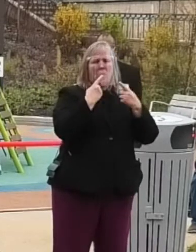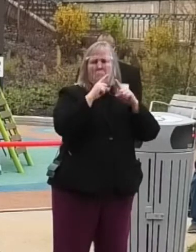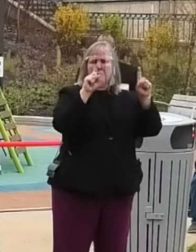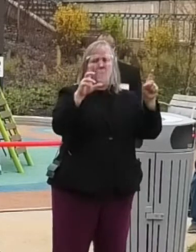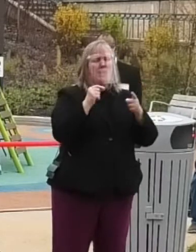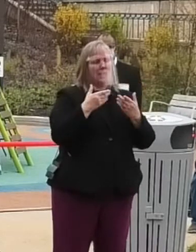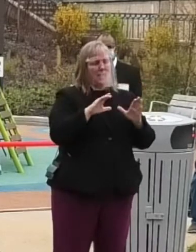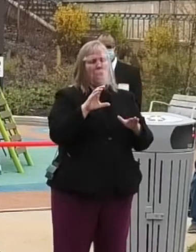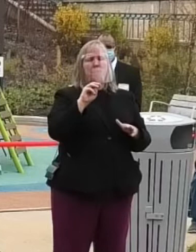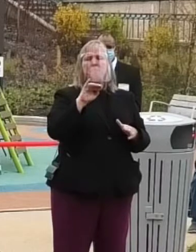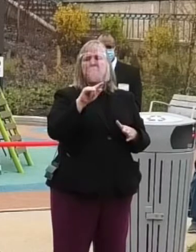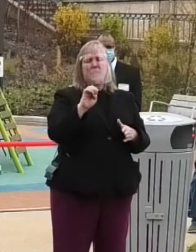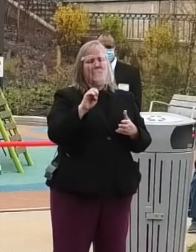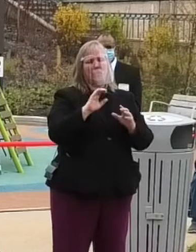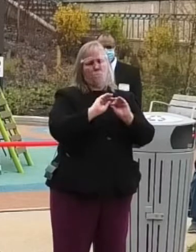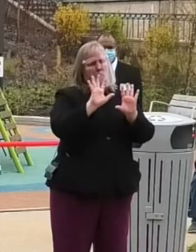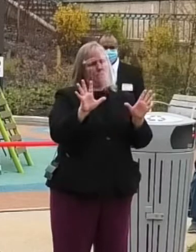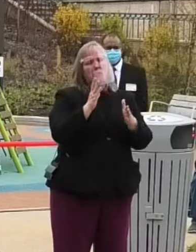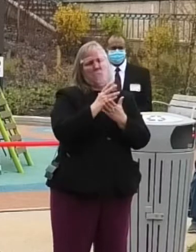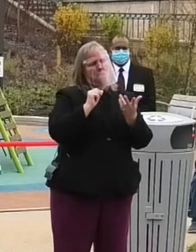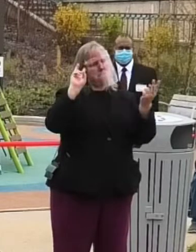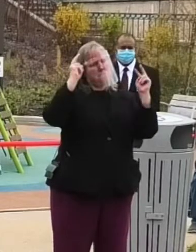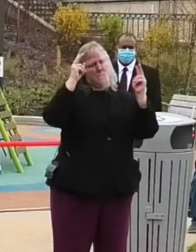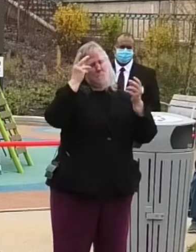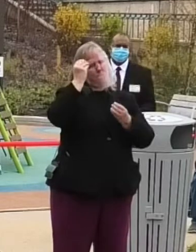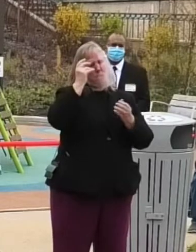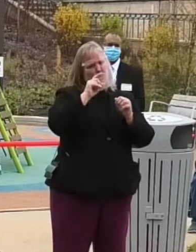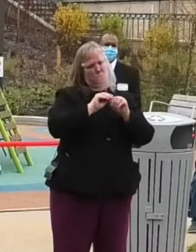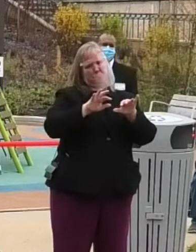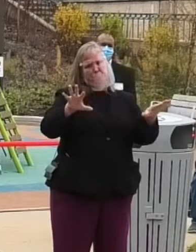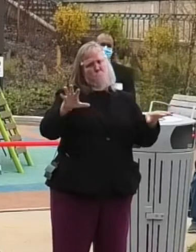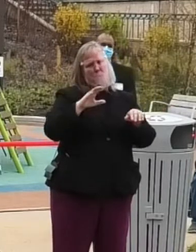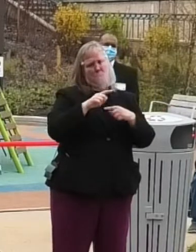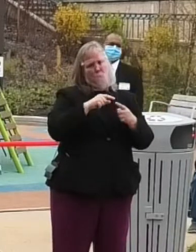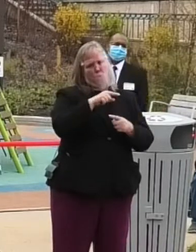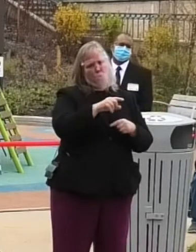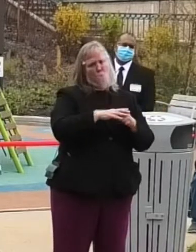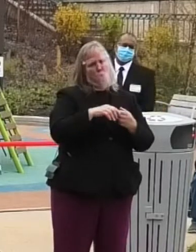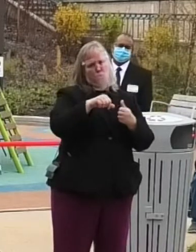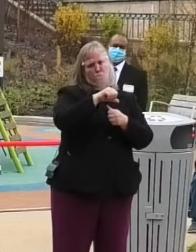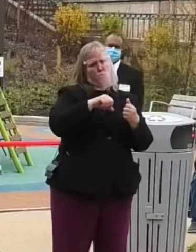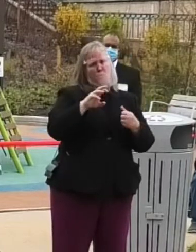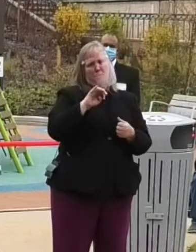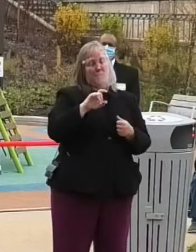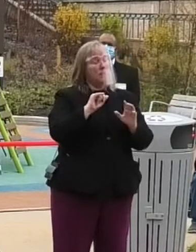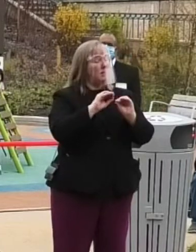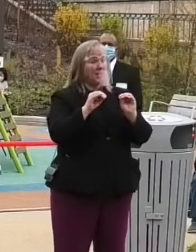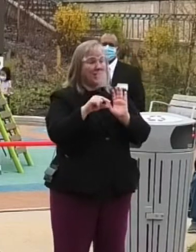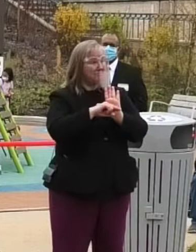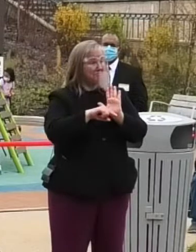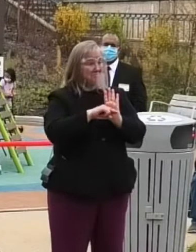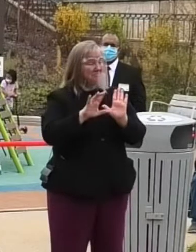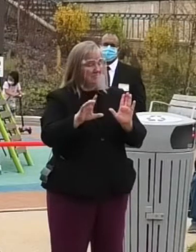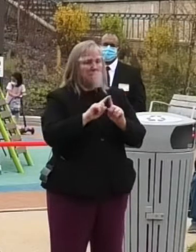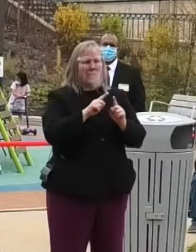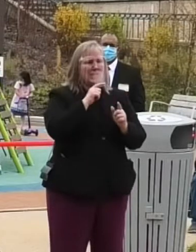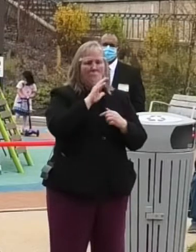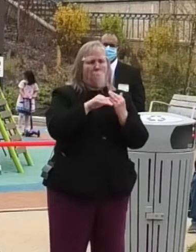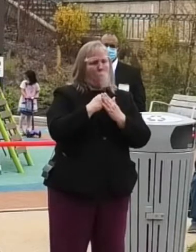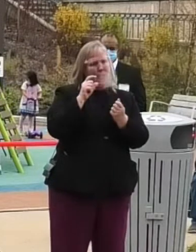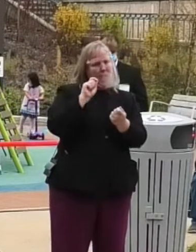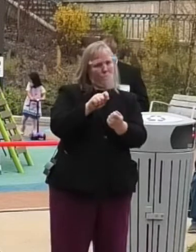Millie to clear up some of the misinformation that has been spread about her on social media. None of it bad, just not entirely